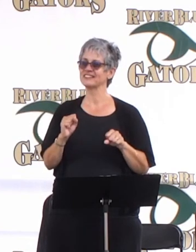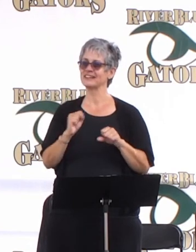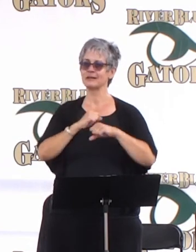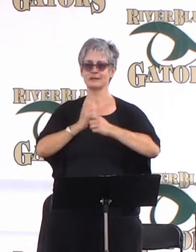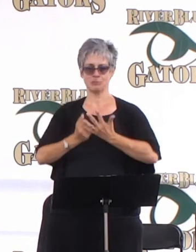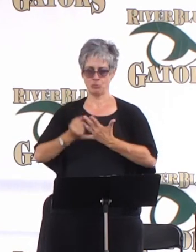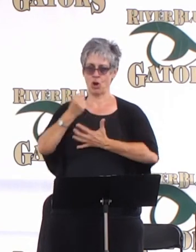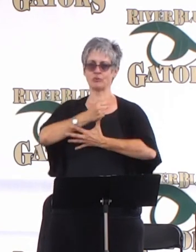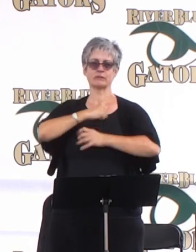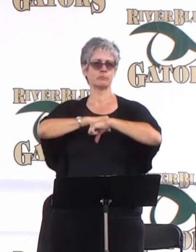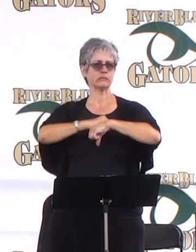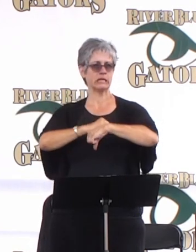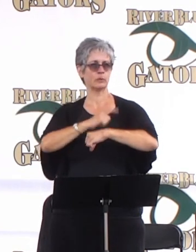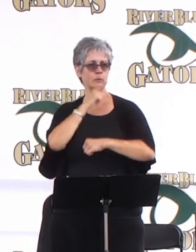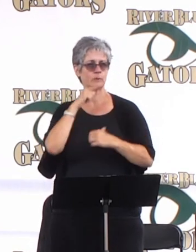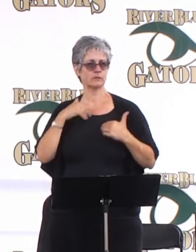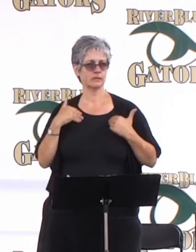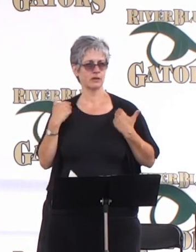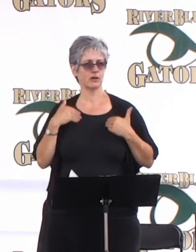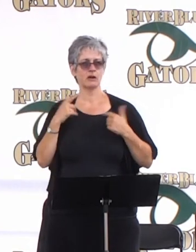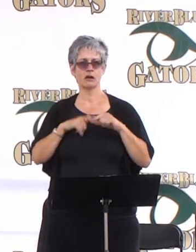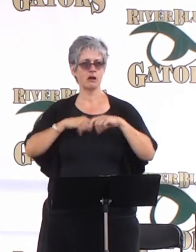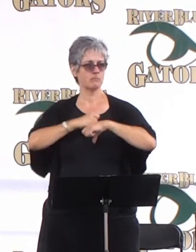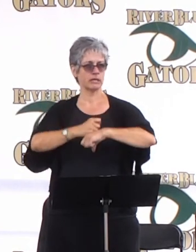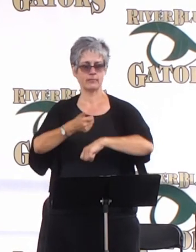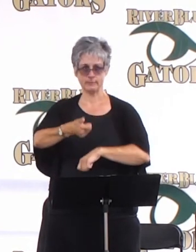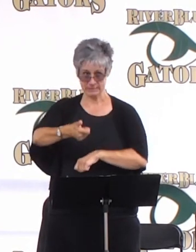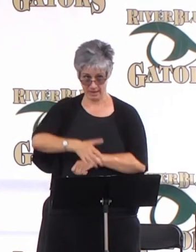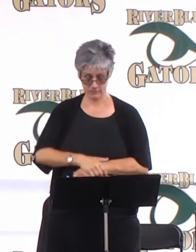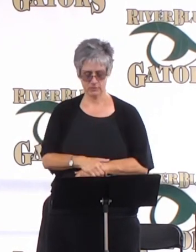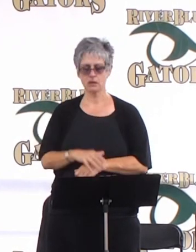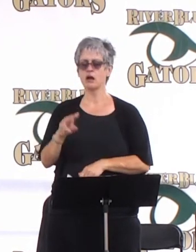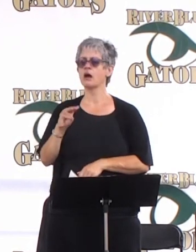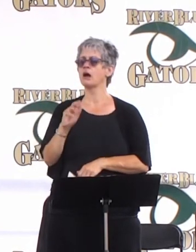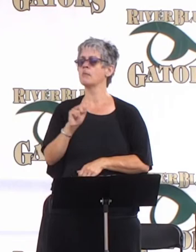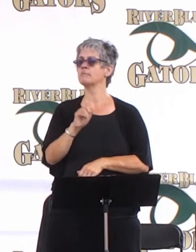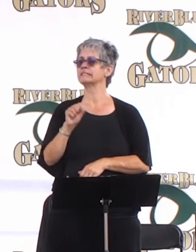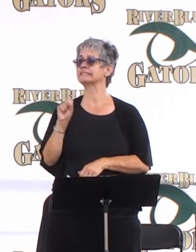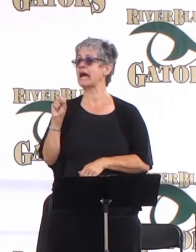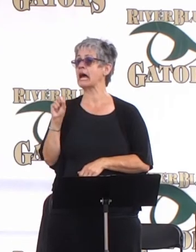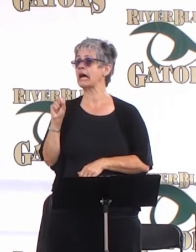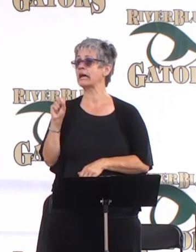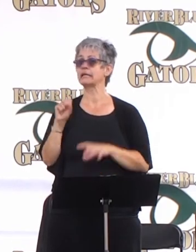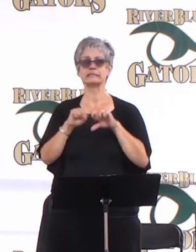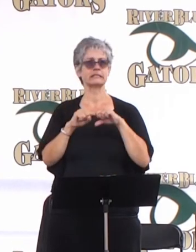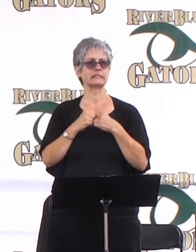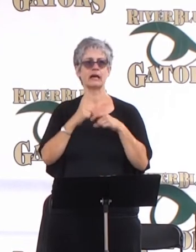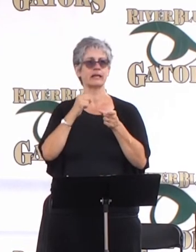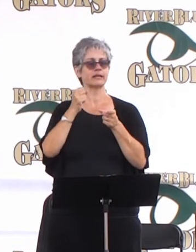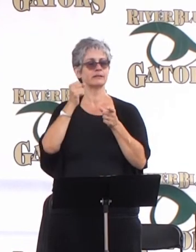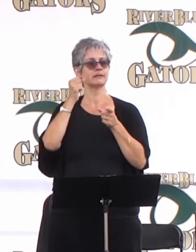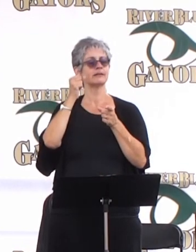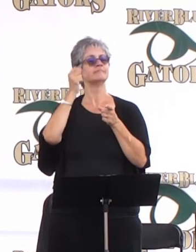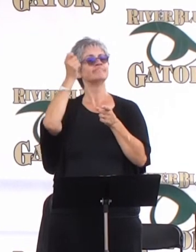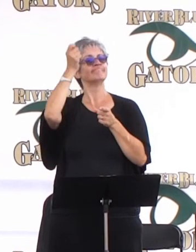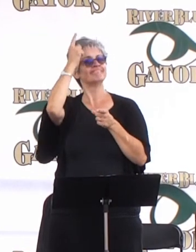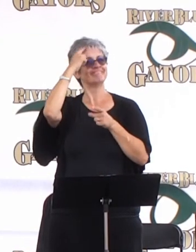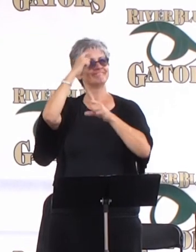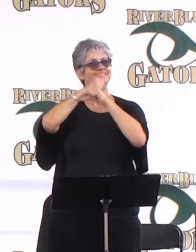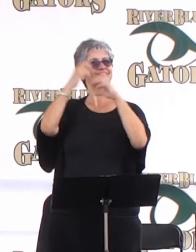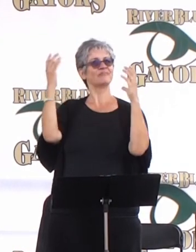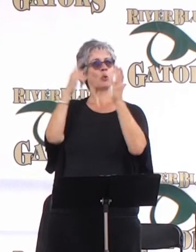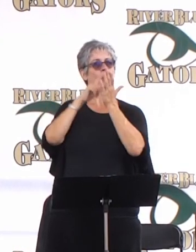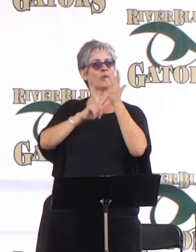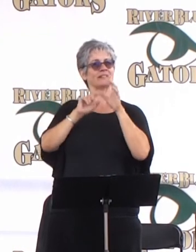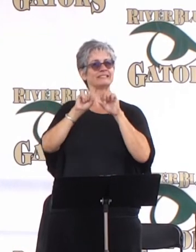the young, the powerless, are in place. The Messiah society has not forgotten its reason for being, its proper